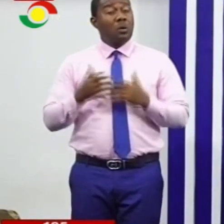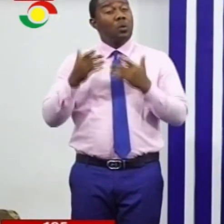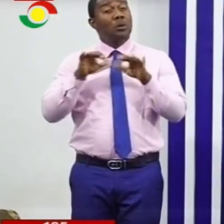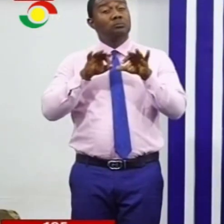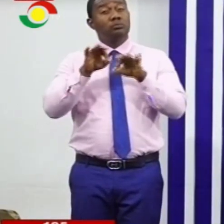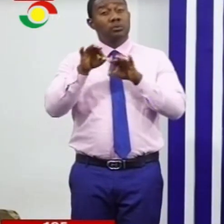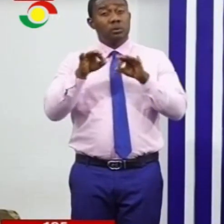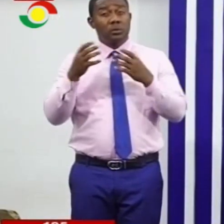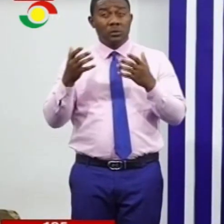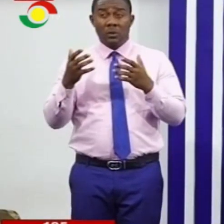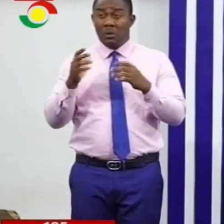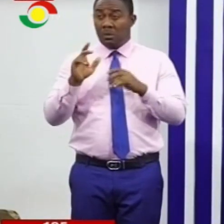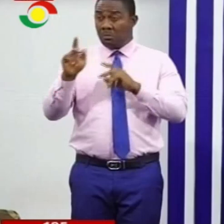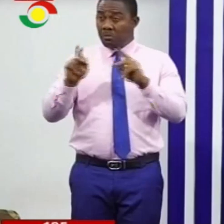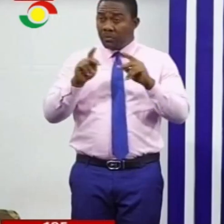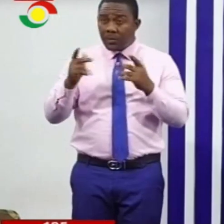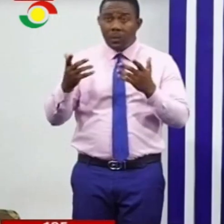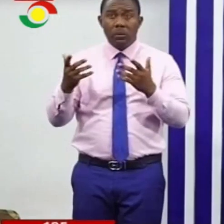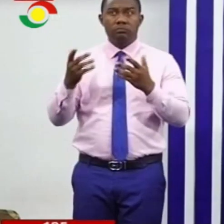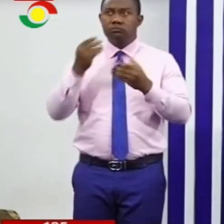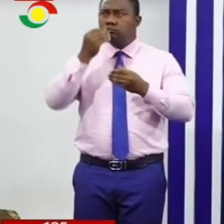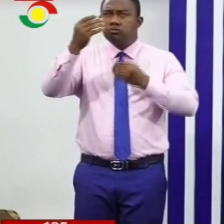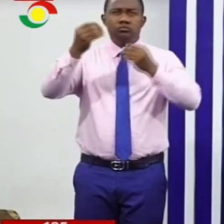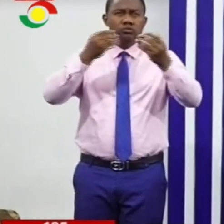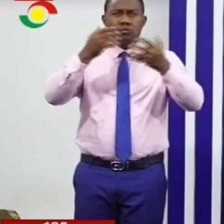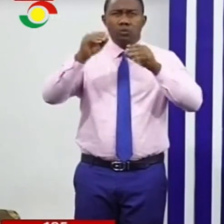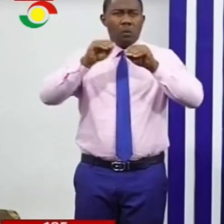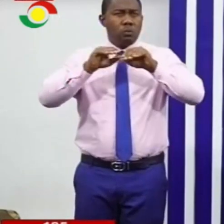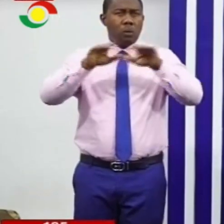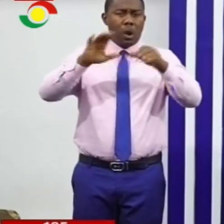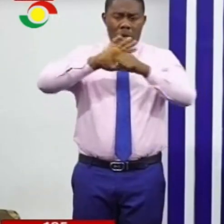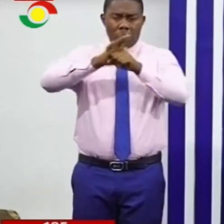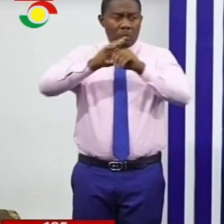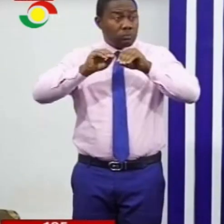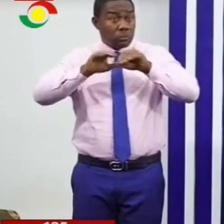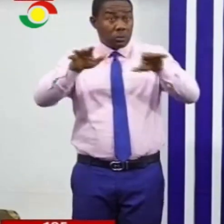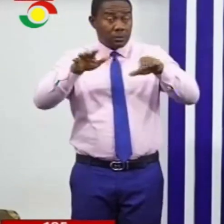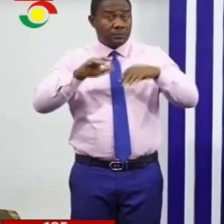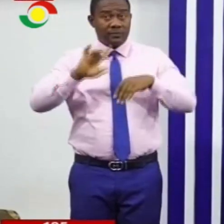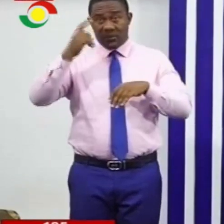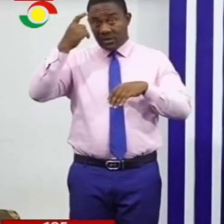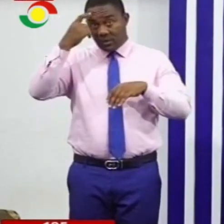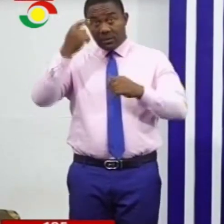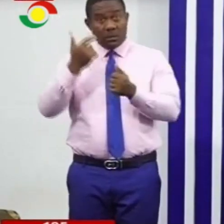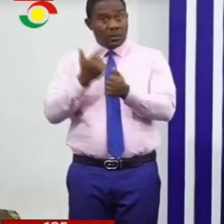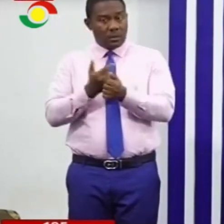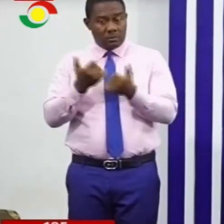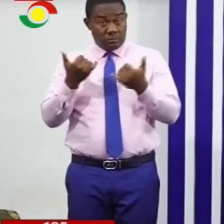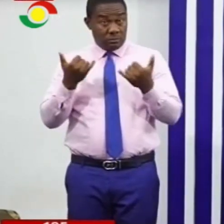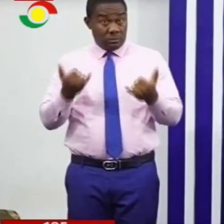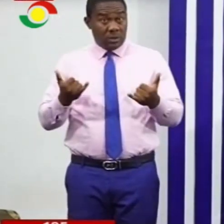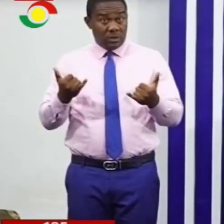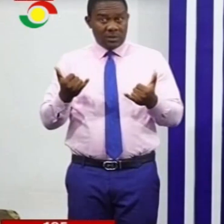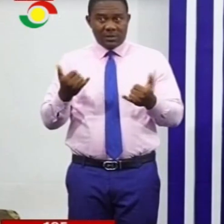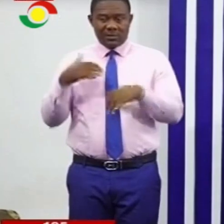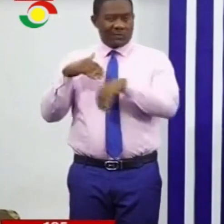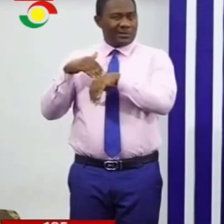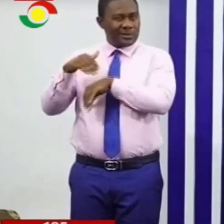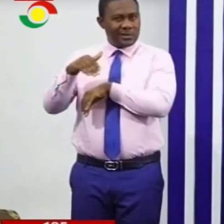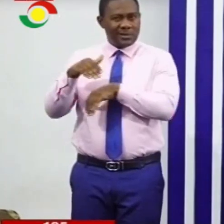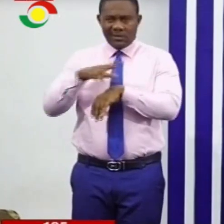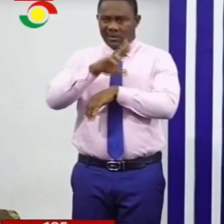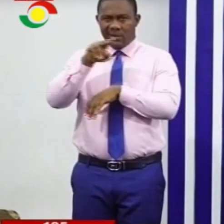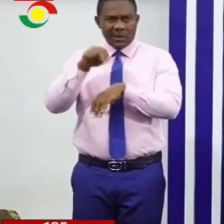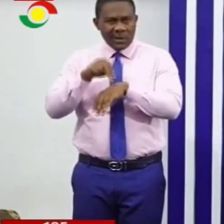information flow to citizens on COVID-19 and related matters, the government of Ghana is this morning deploying a national